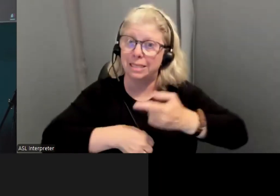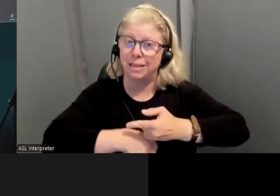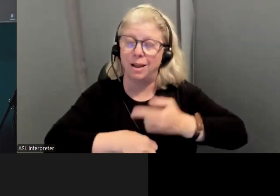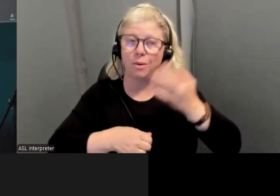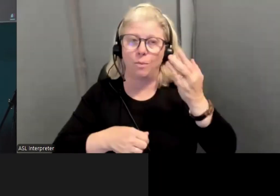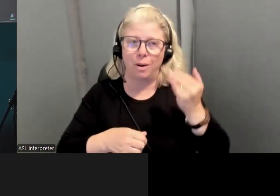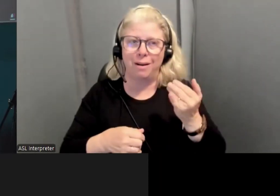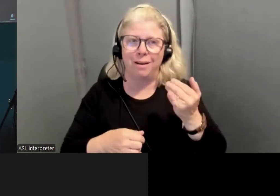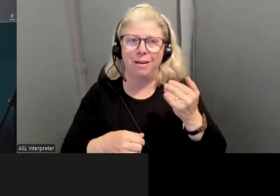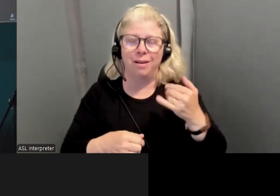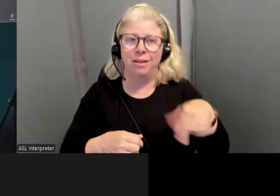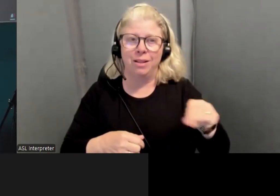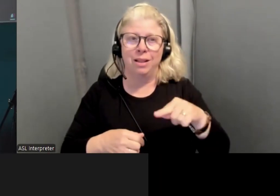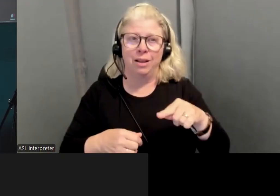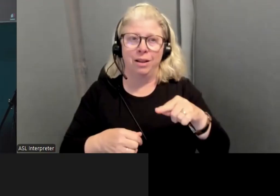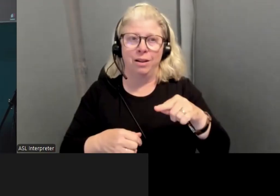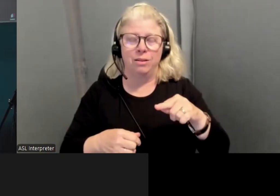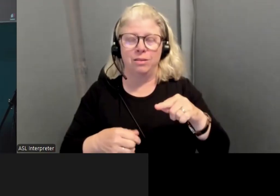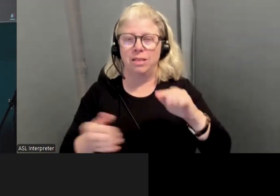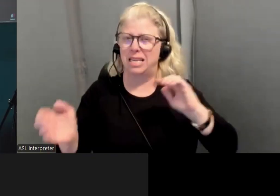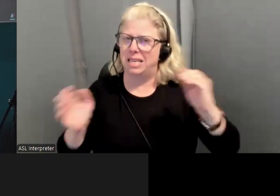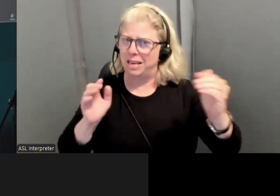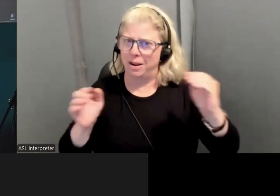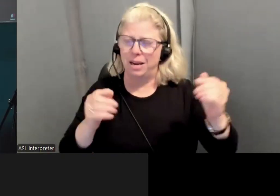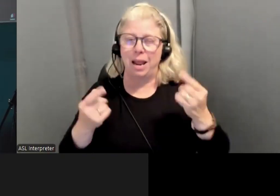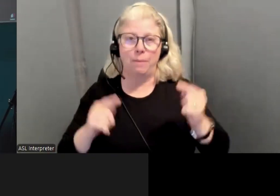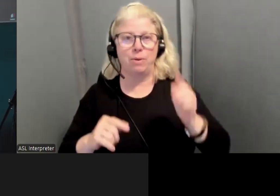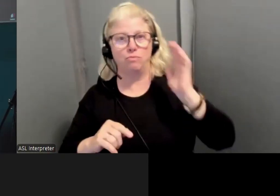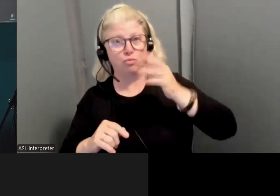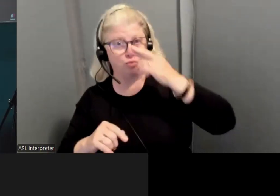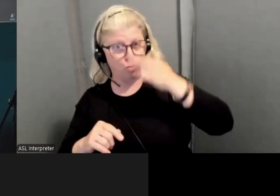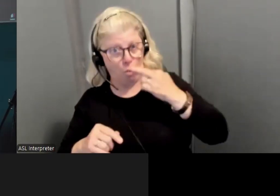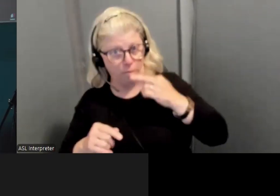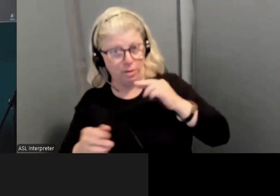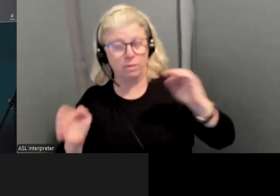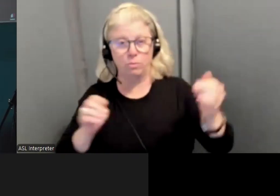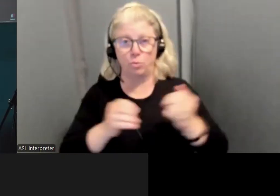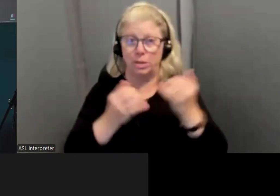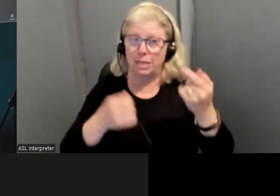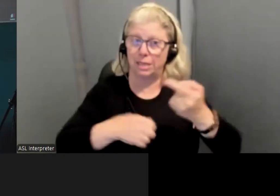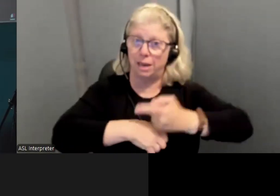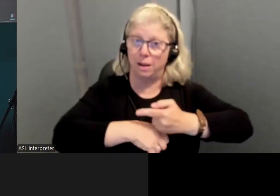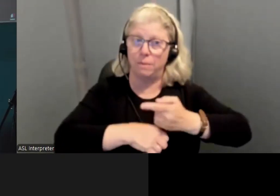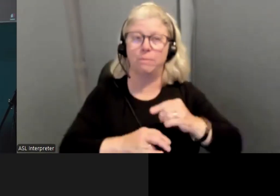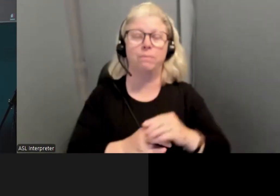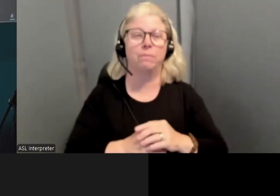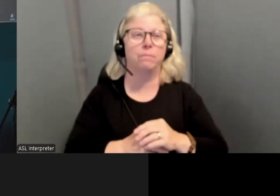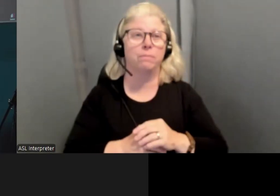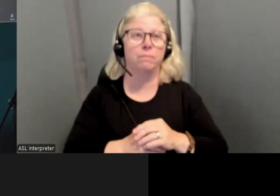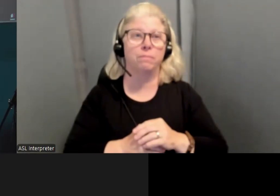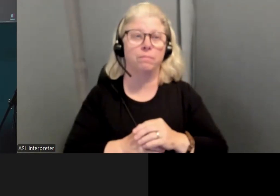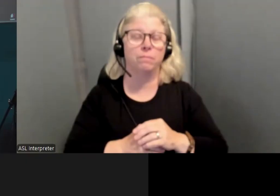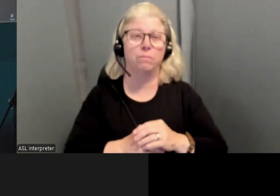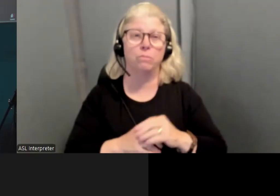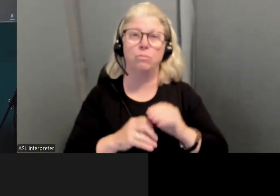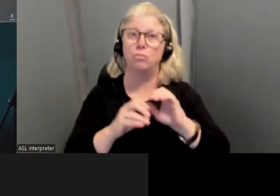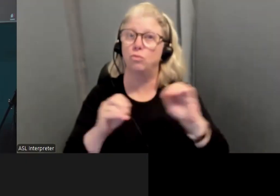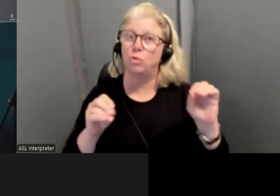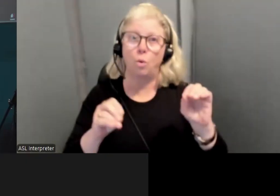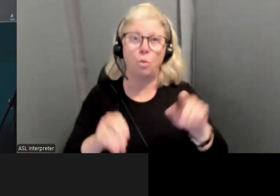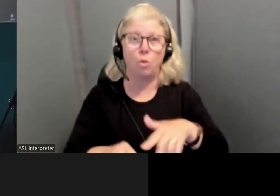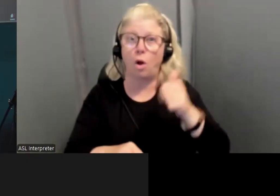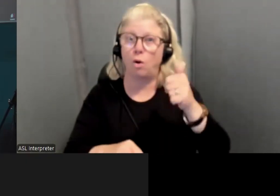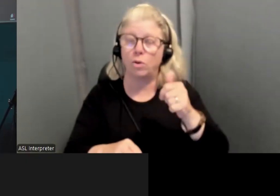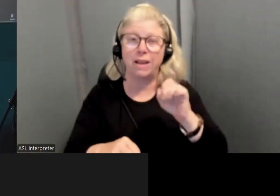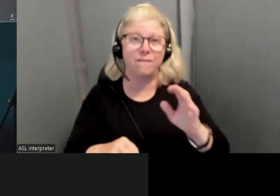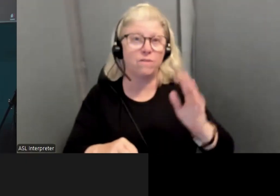there is I brought up the analogy with what was happening in the Roman Republic, is that there is no longer, if